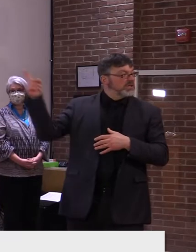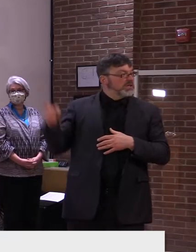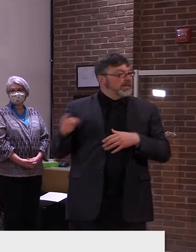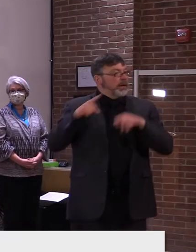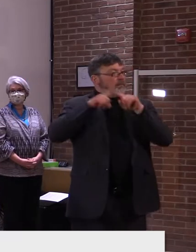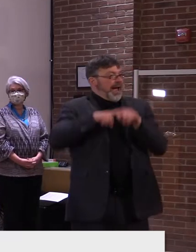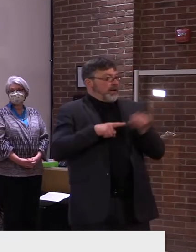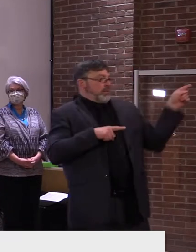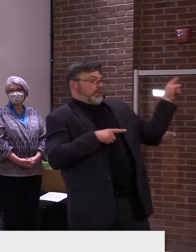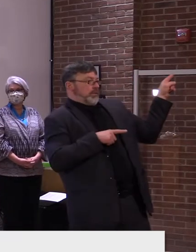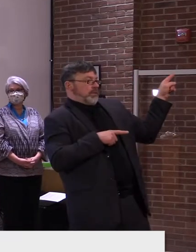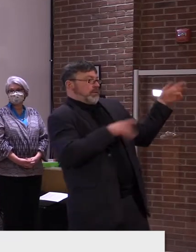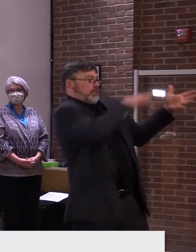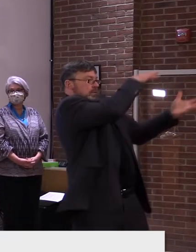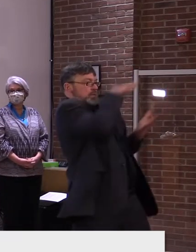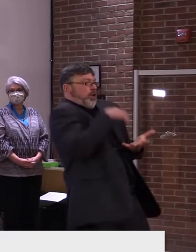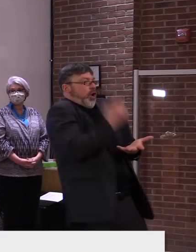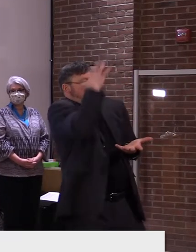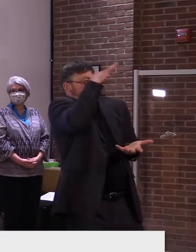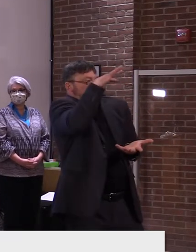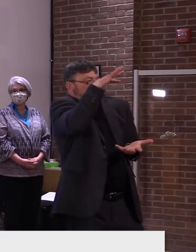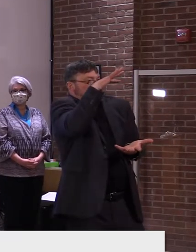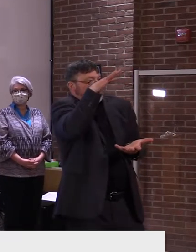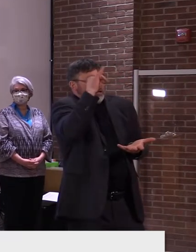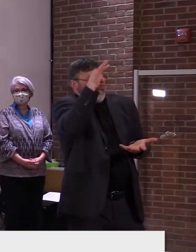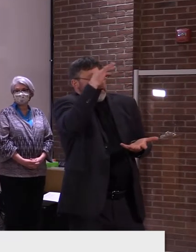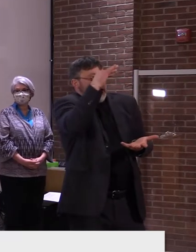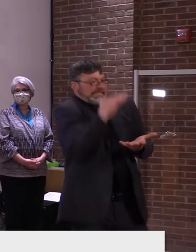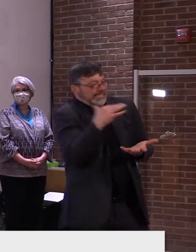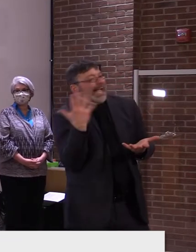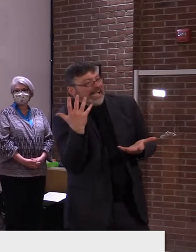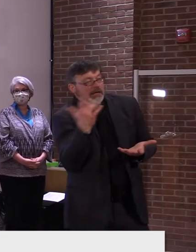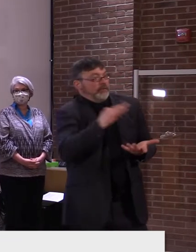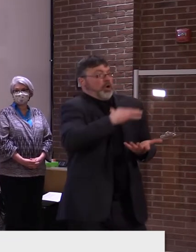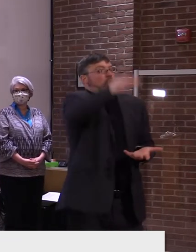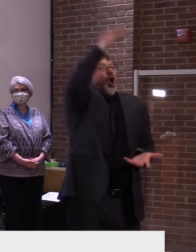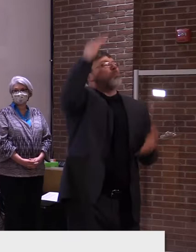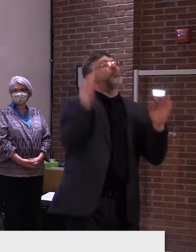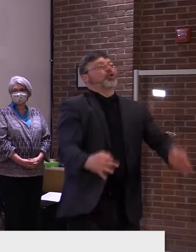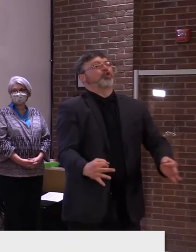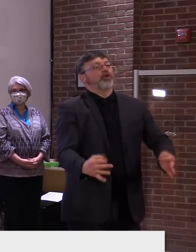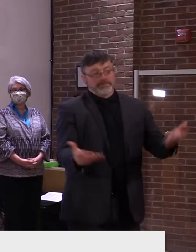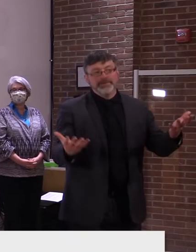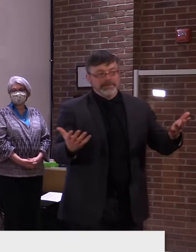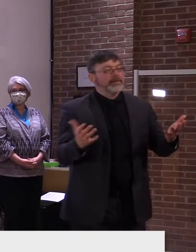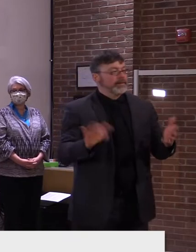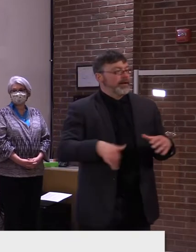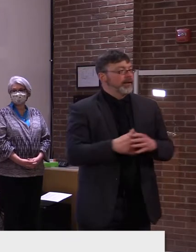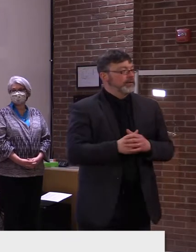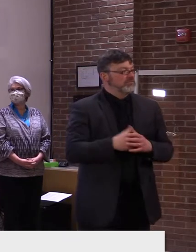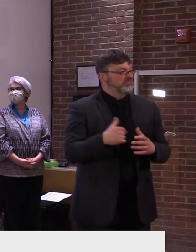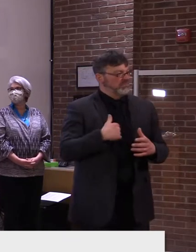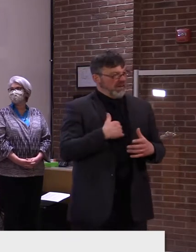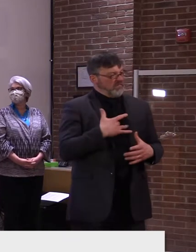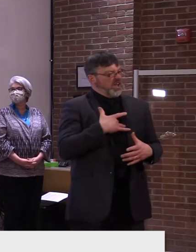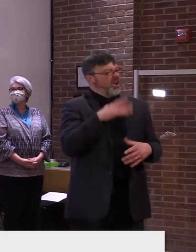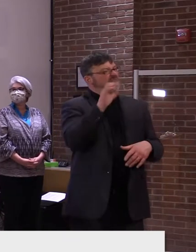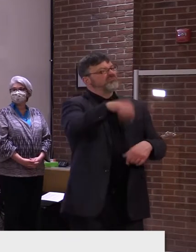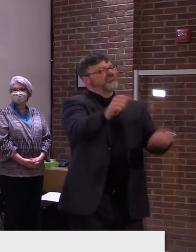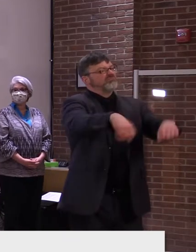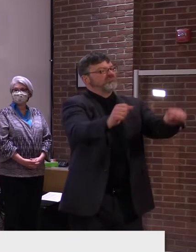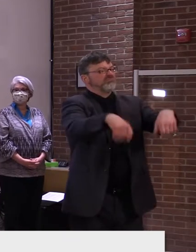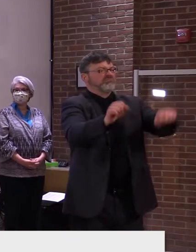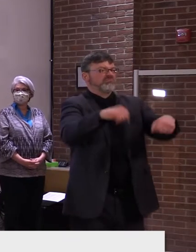about 3 weeks now. And we feel confident that if we get the doses, we can get it into the arms of people. You got to remember, we're doing